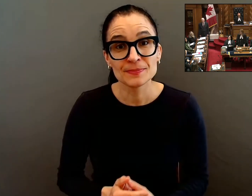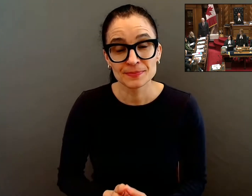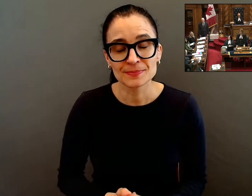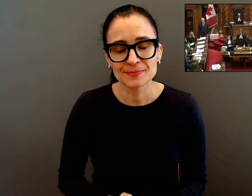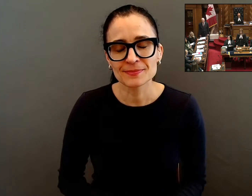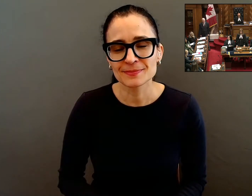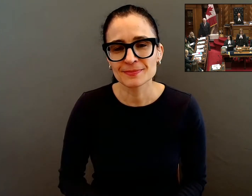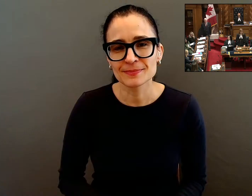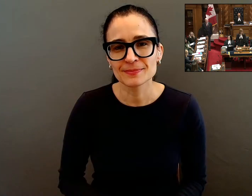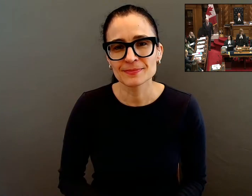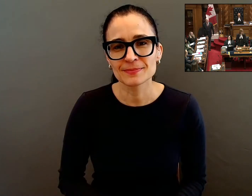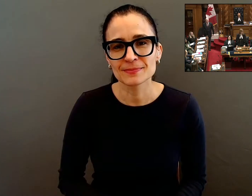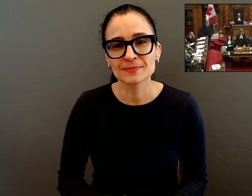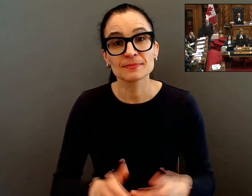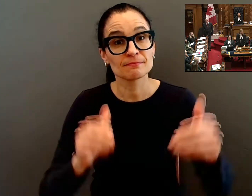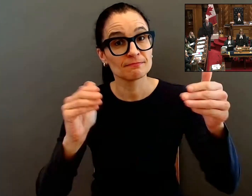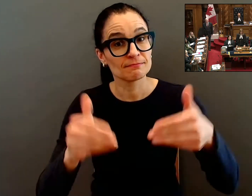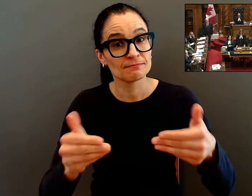Introduction of bills.